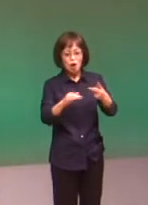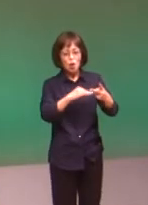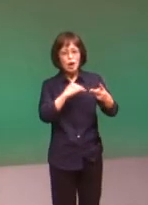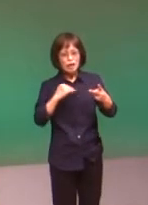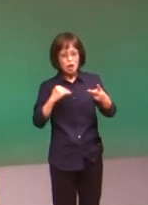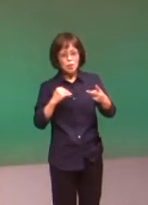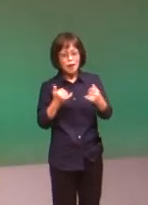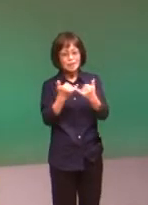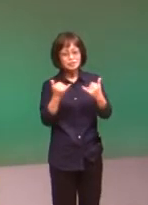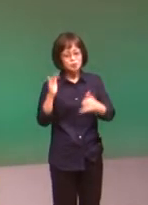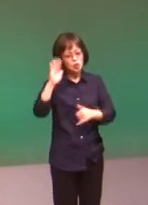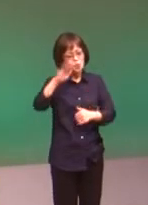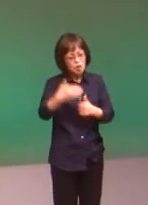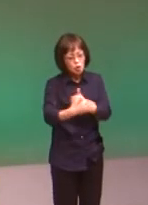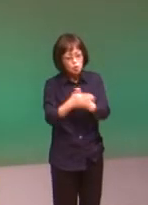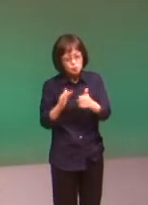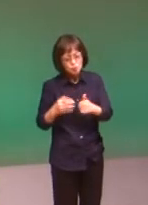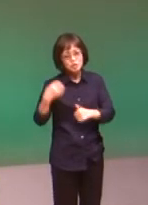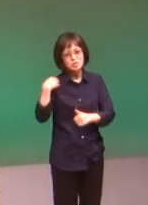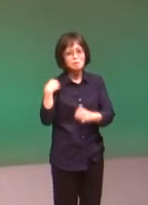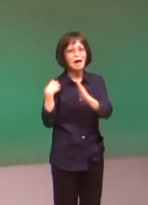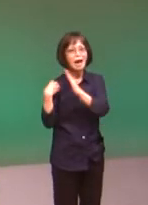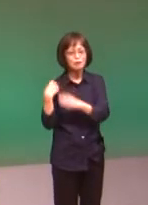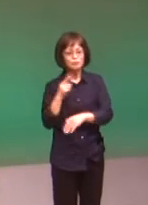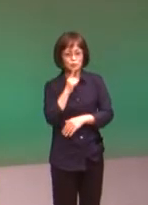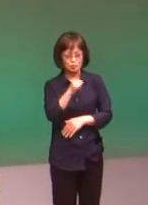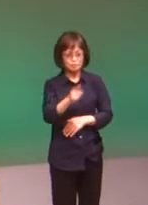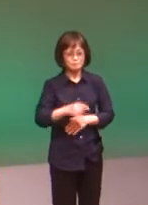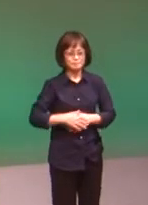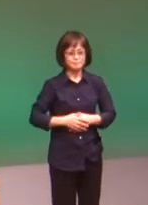assure that there is a human future.